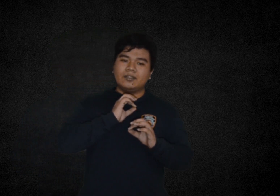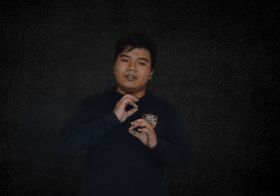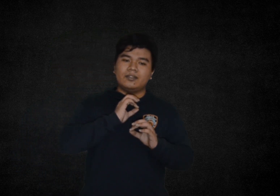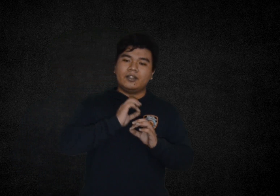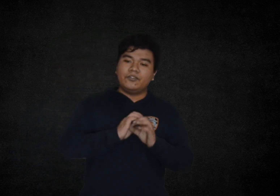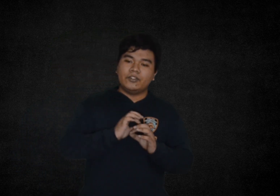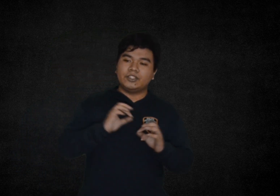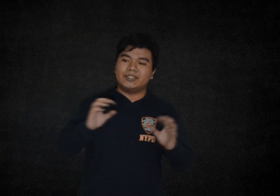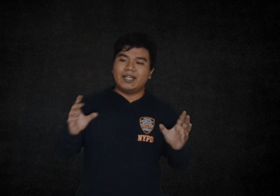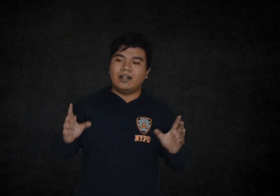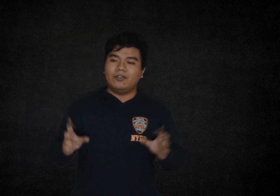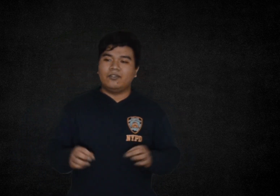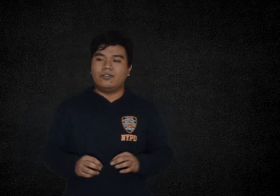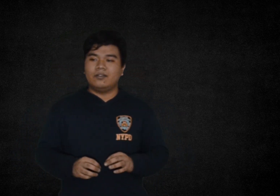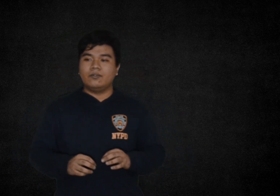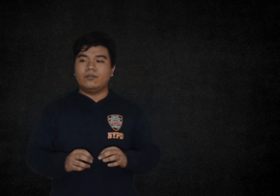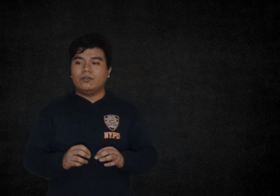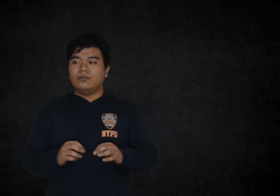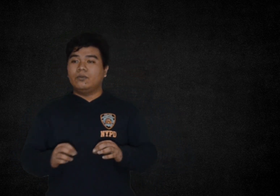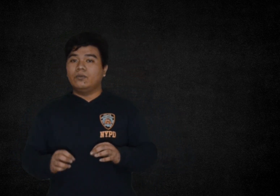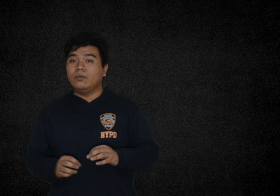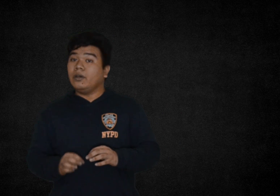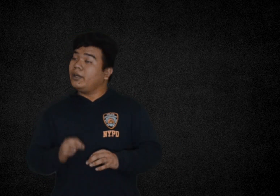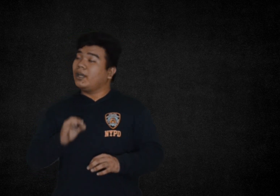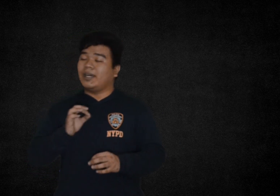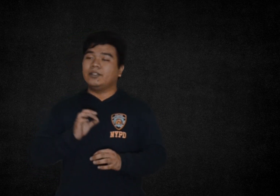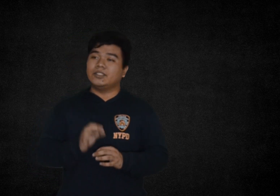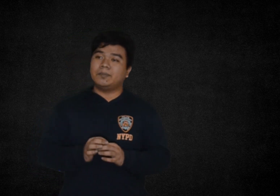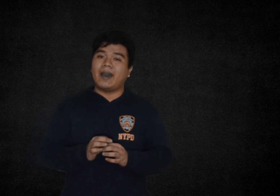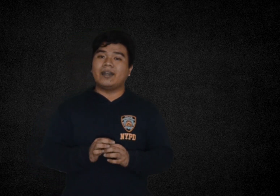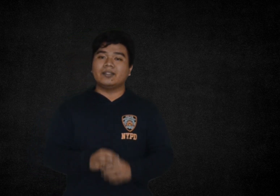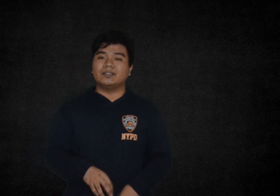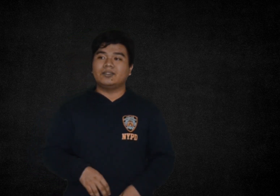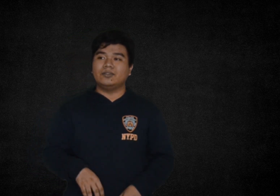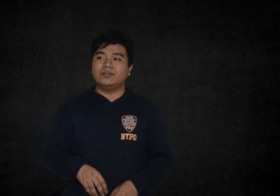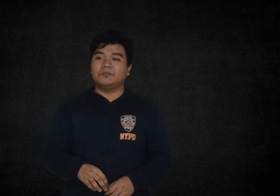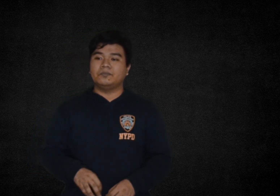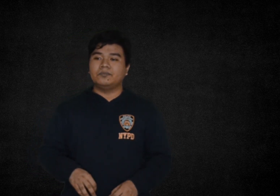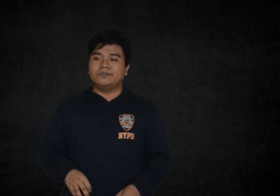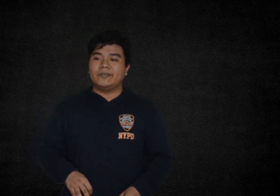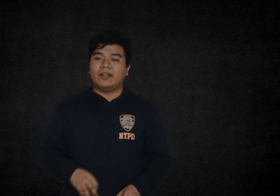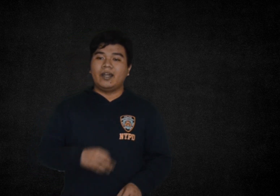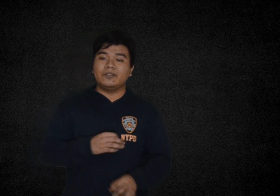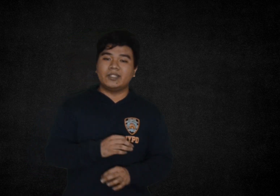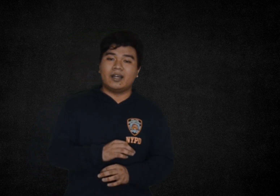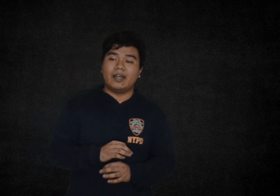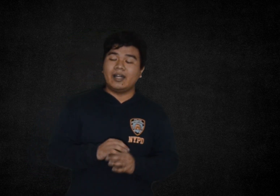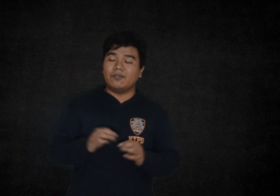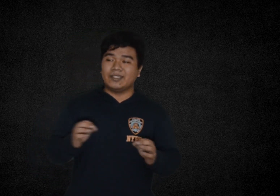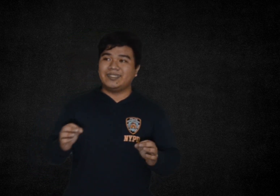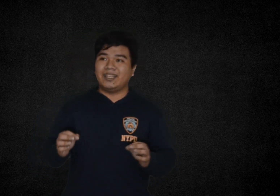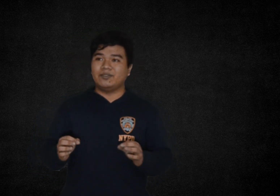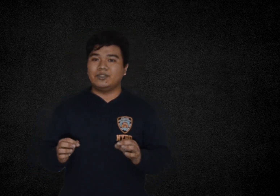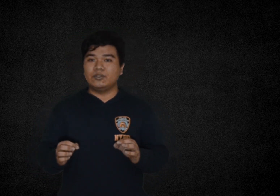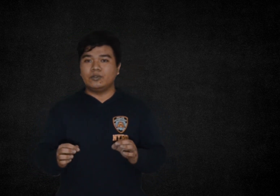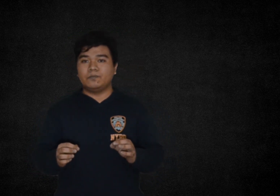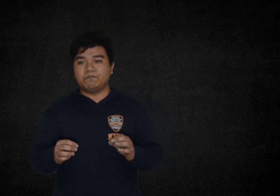in our future self we can use patterns to help ourselves to